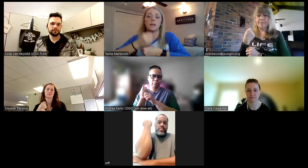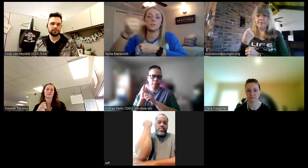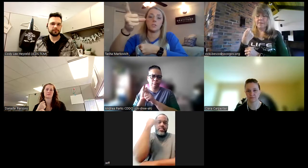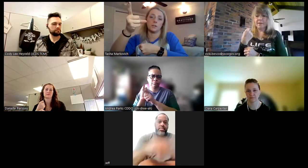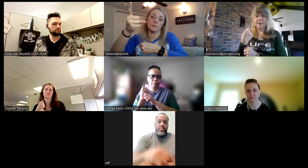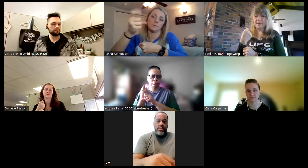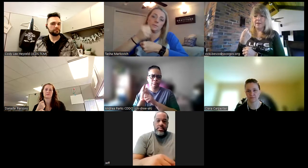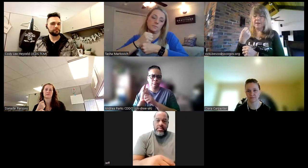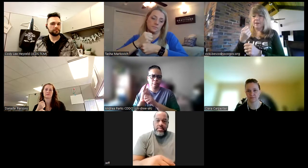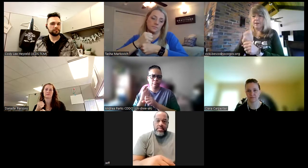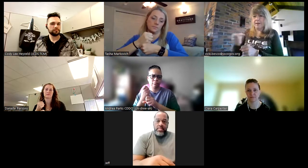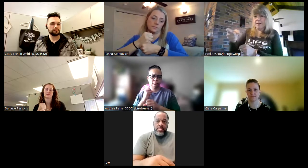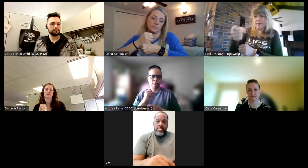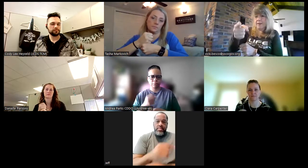Next year.